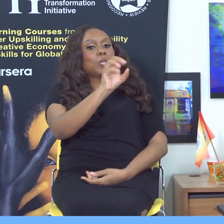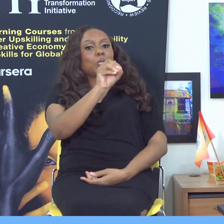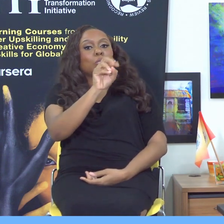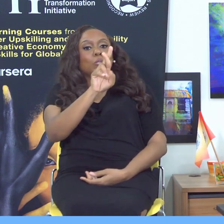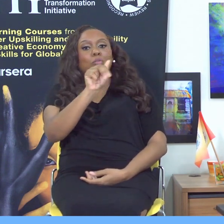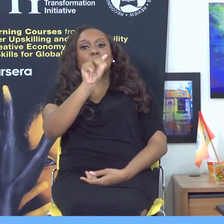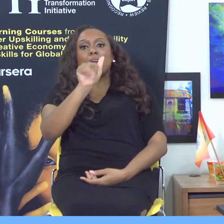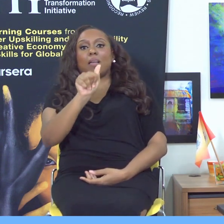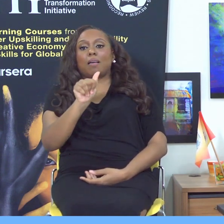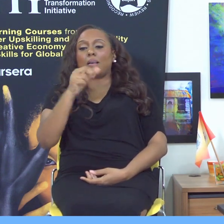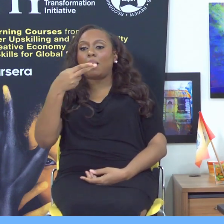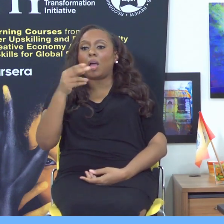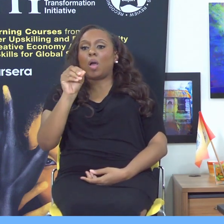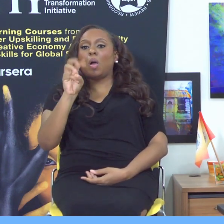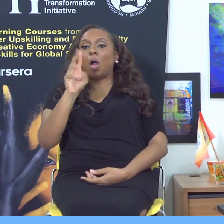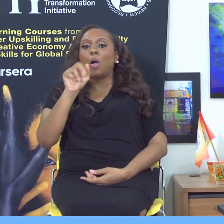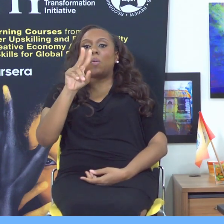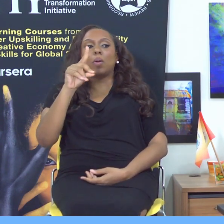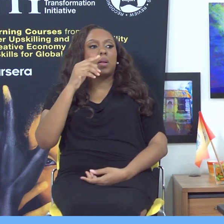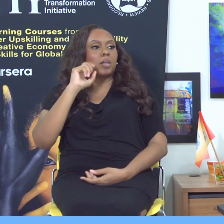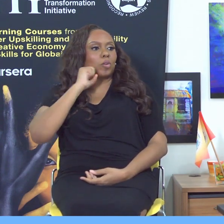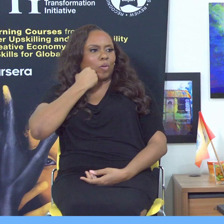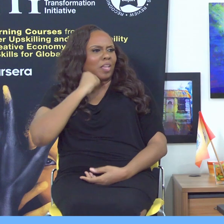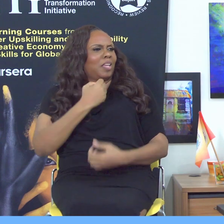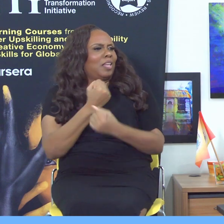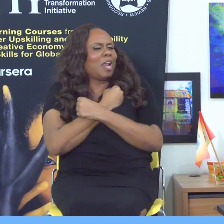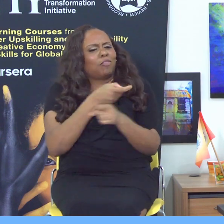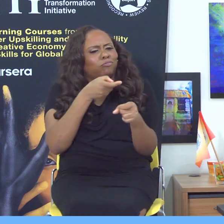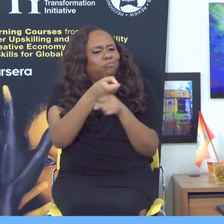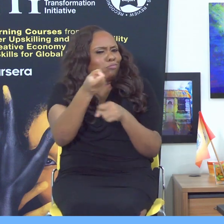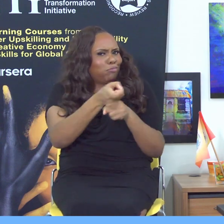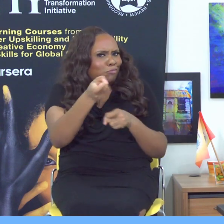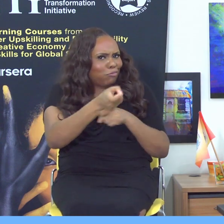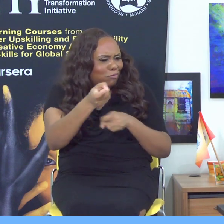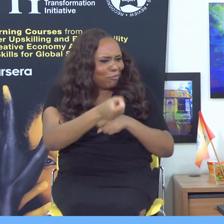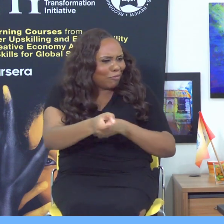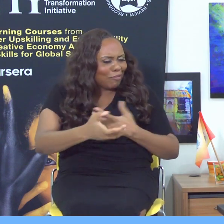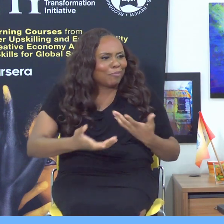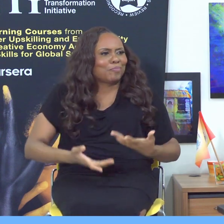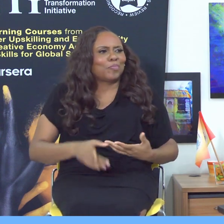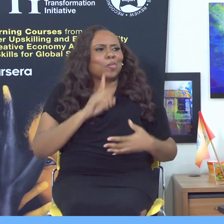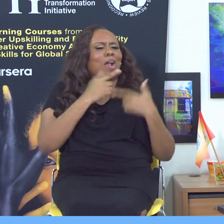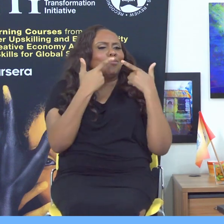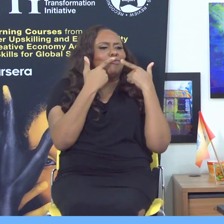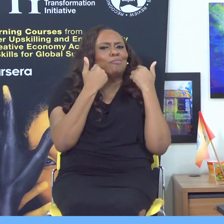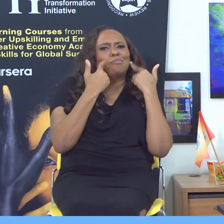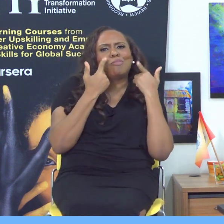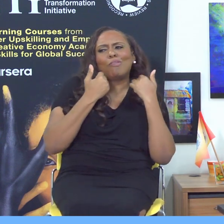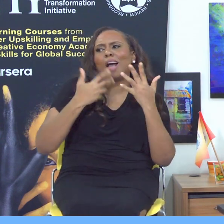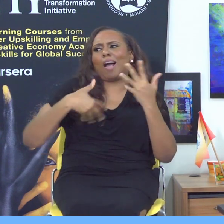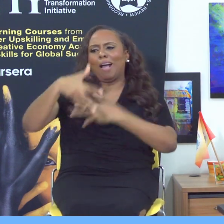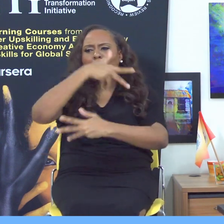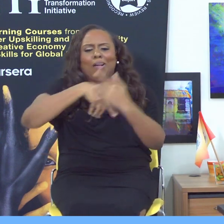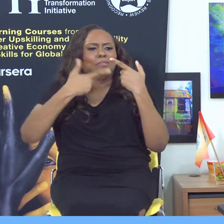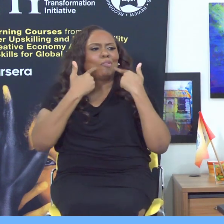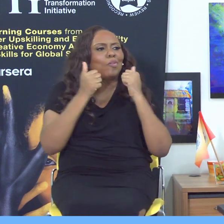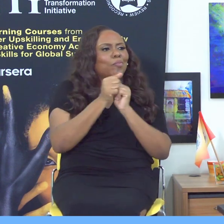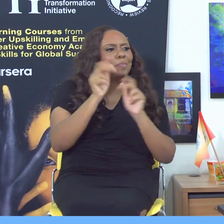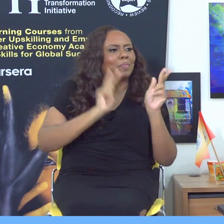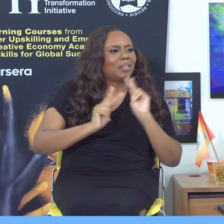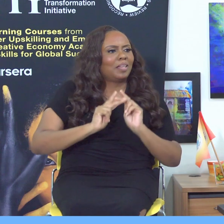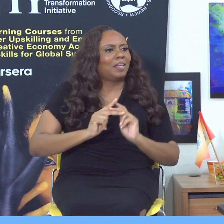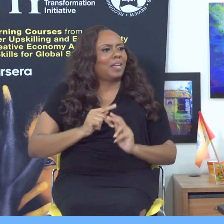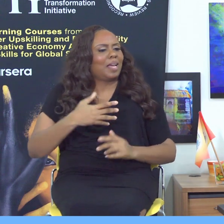Soraya Howard. Soraya loves a good joke and making people laugh, and calls